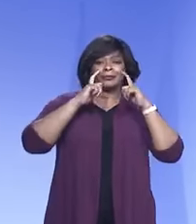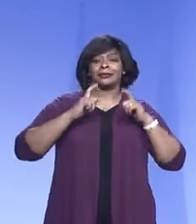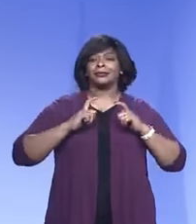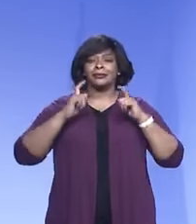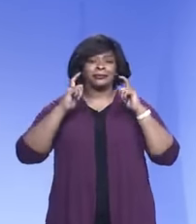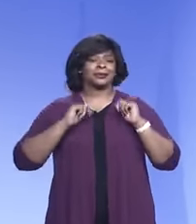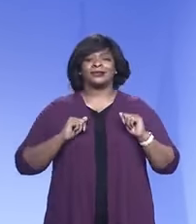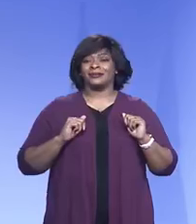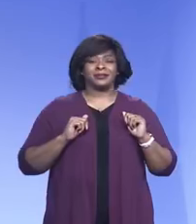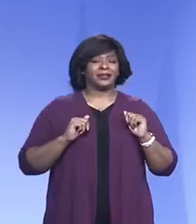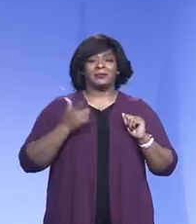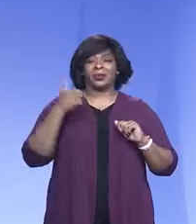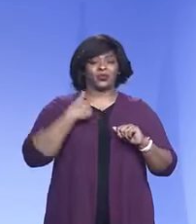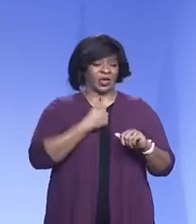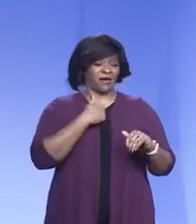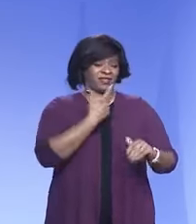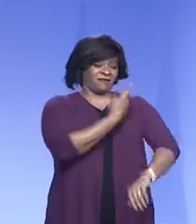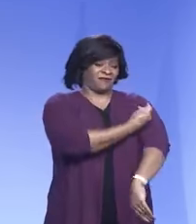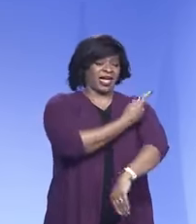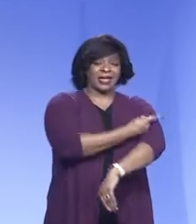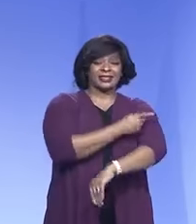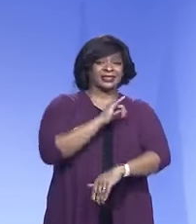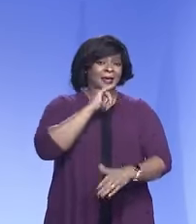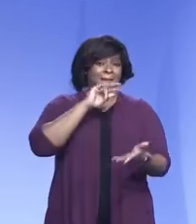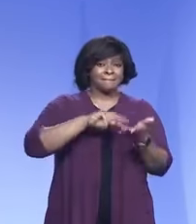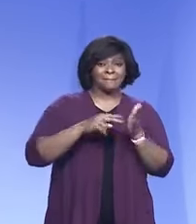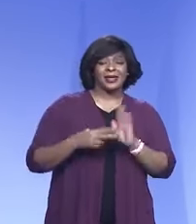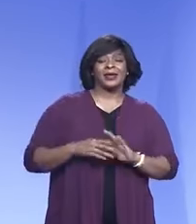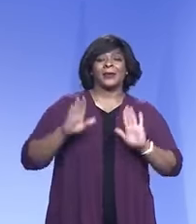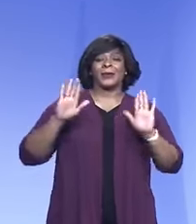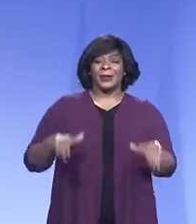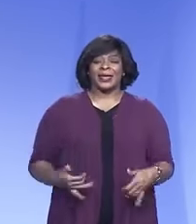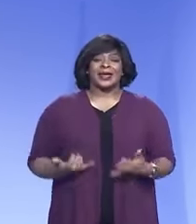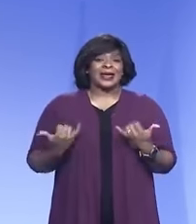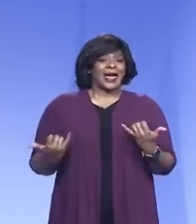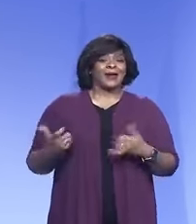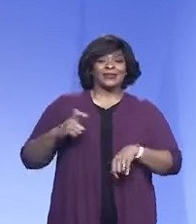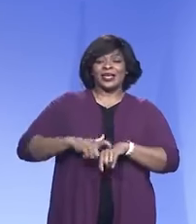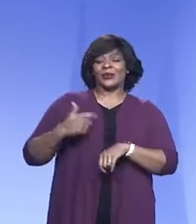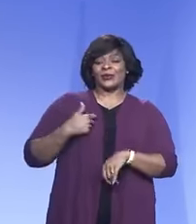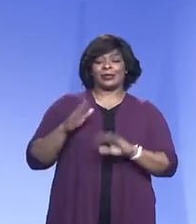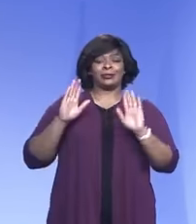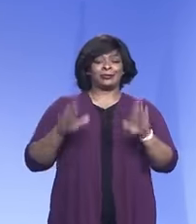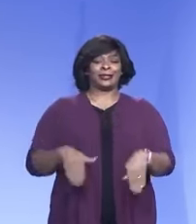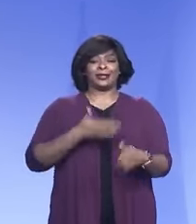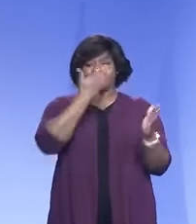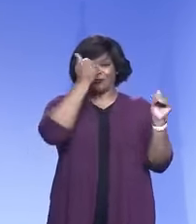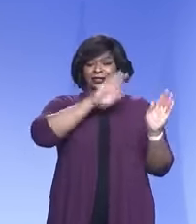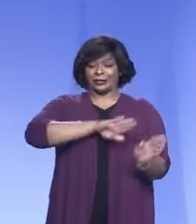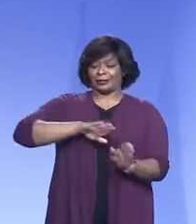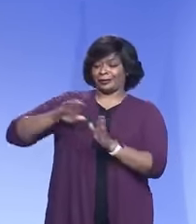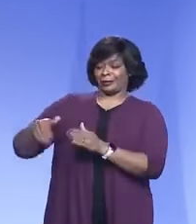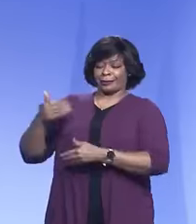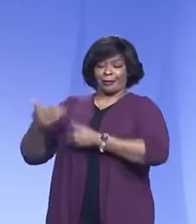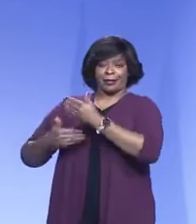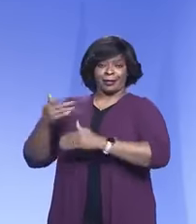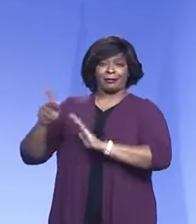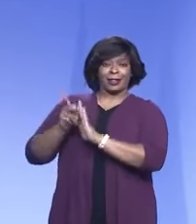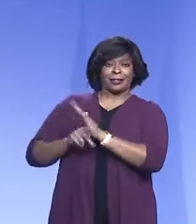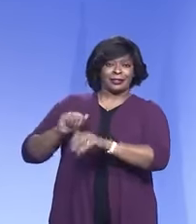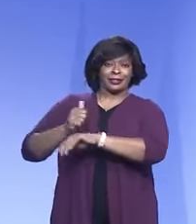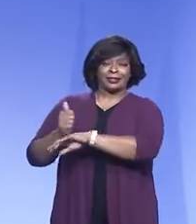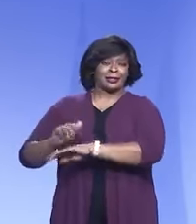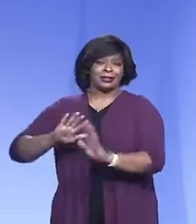Because we got the vaccine does not mean that it is now time that we just forget about the other measures that we have in